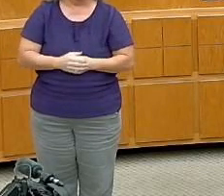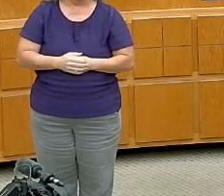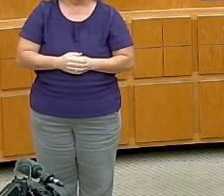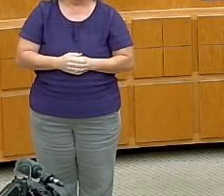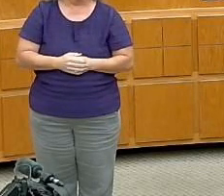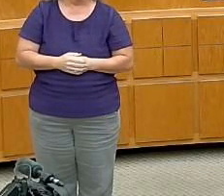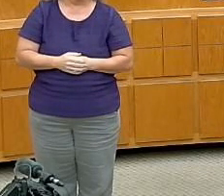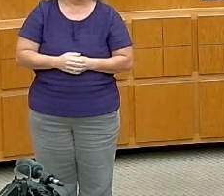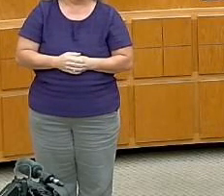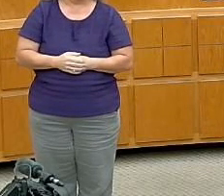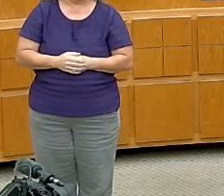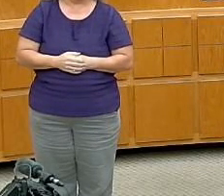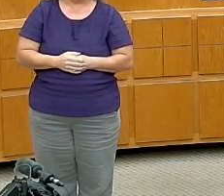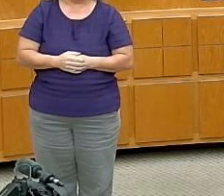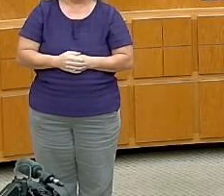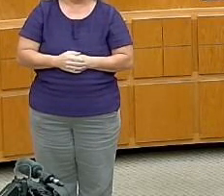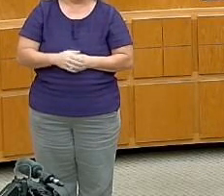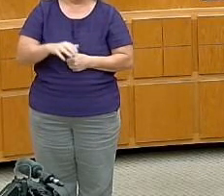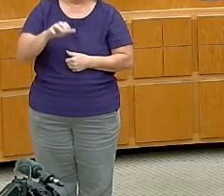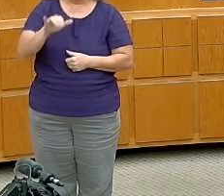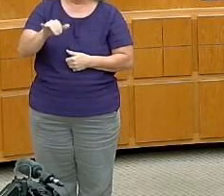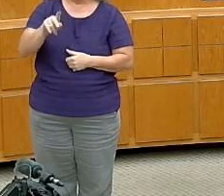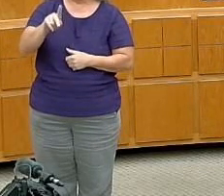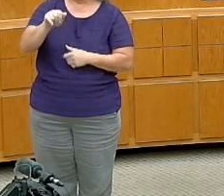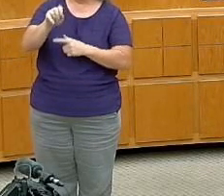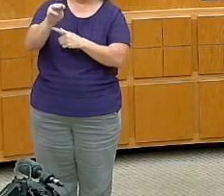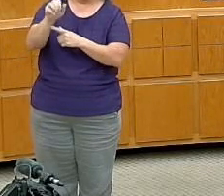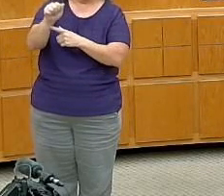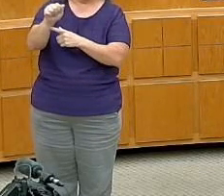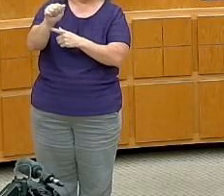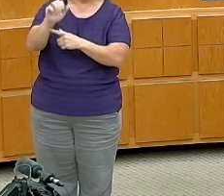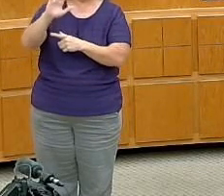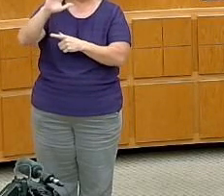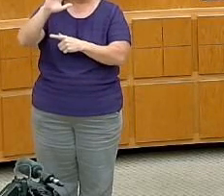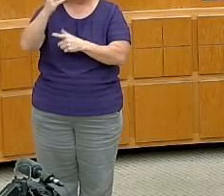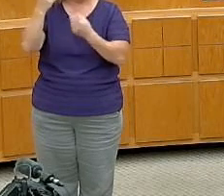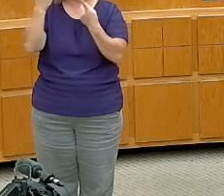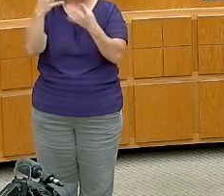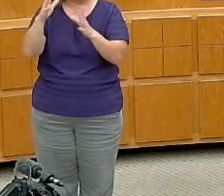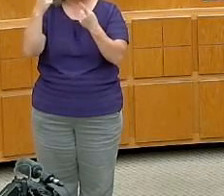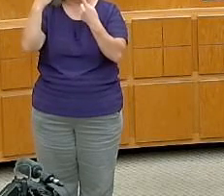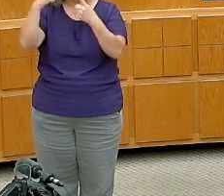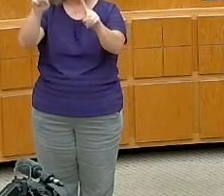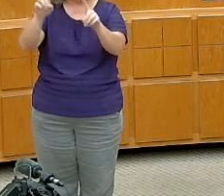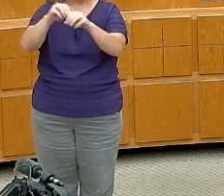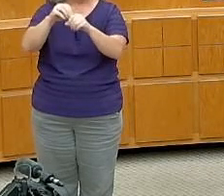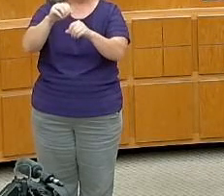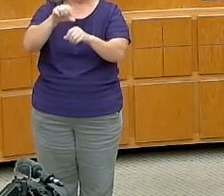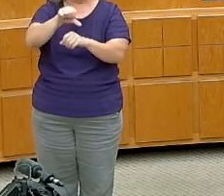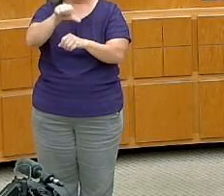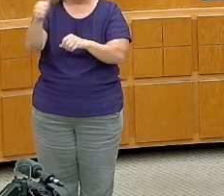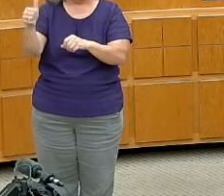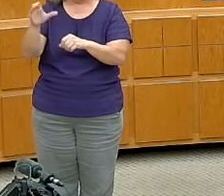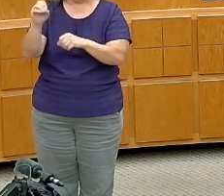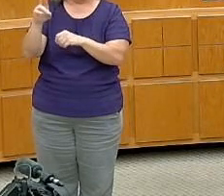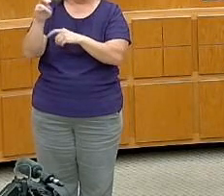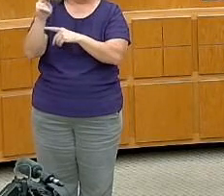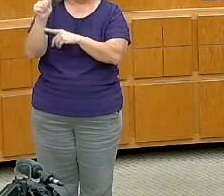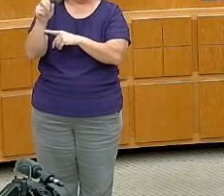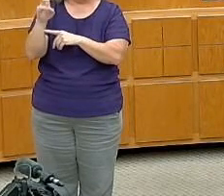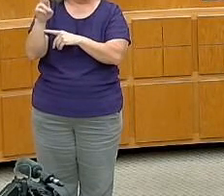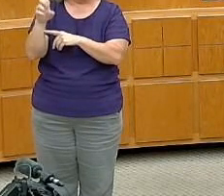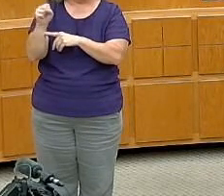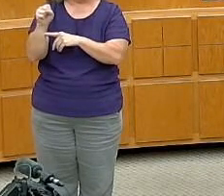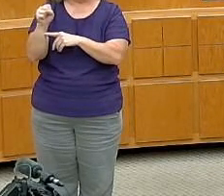So this plasma seemed to have worked in previous coronavirus situations, like the bad coronavirus we're talking about back in